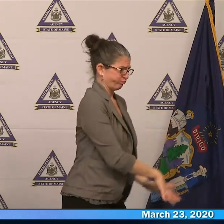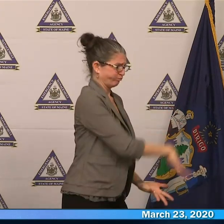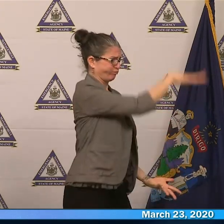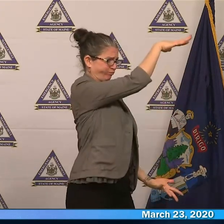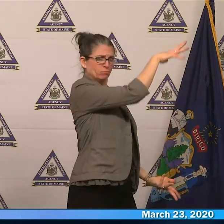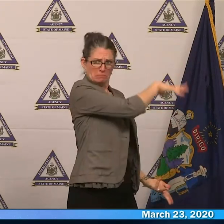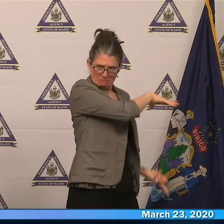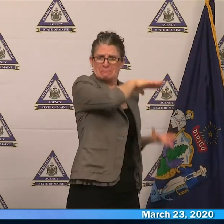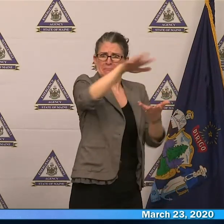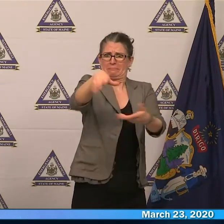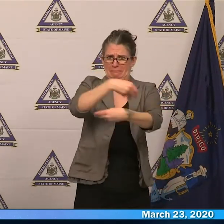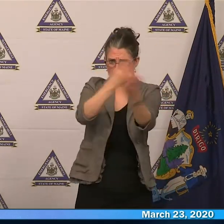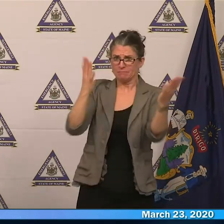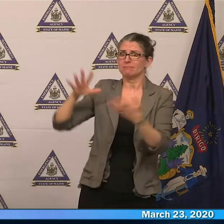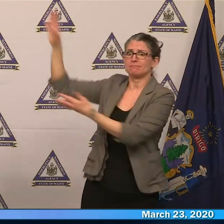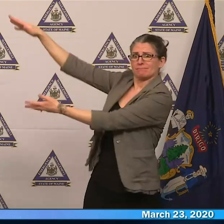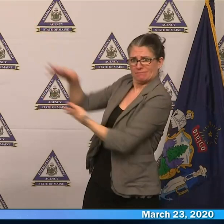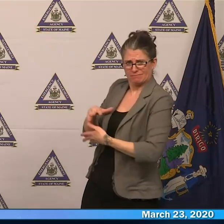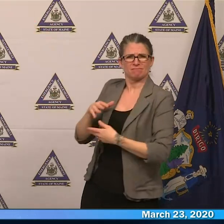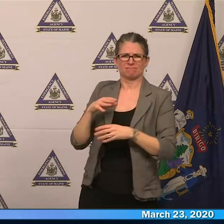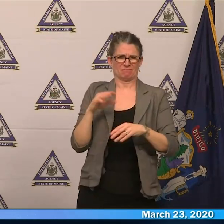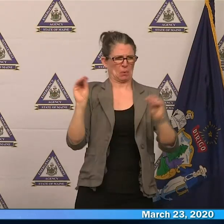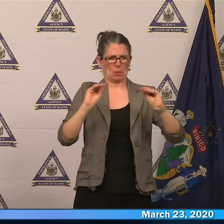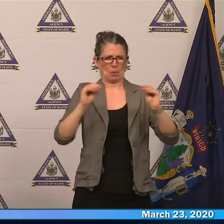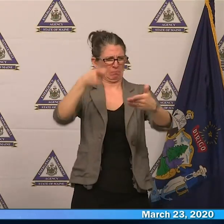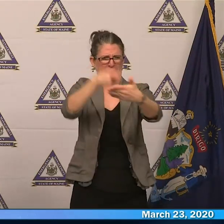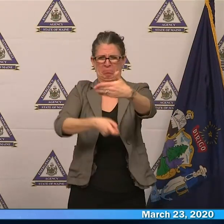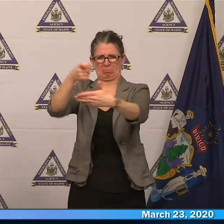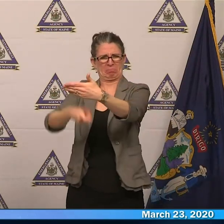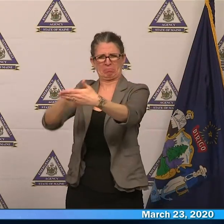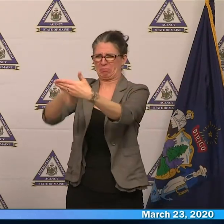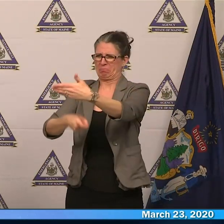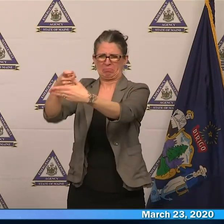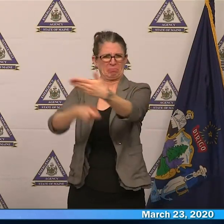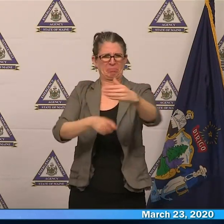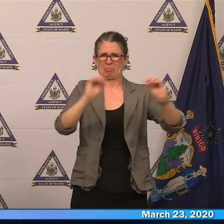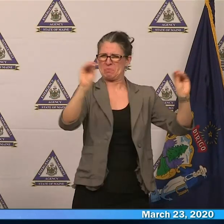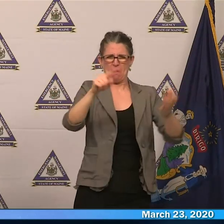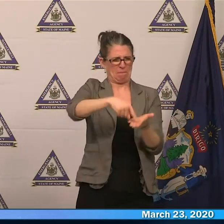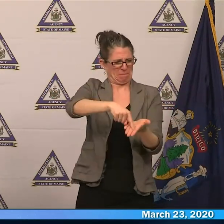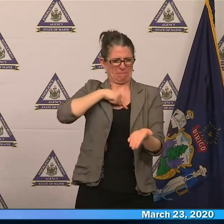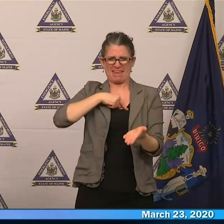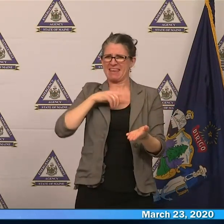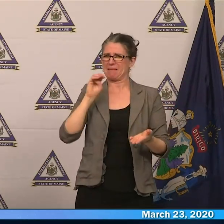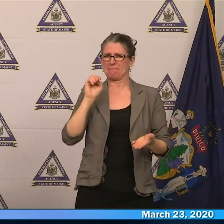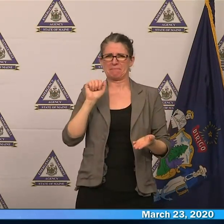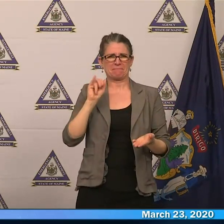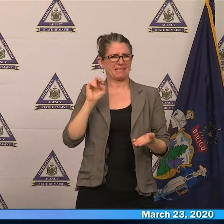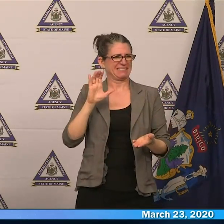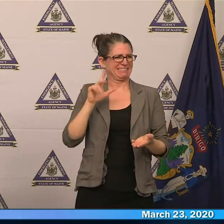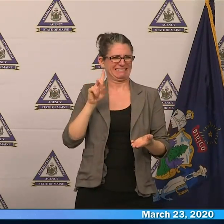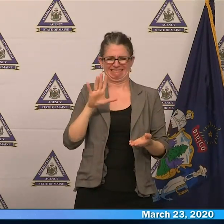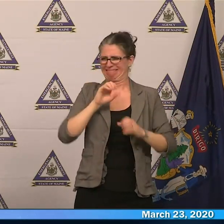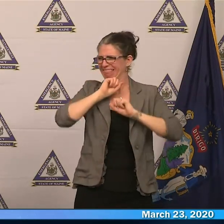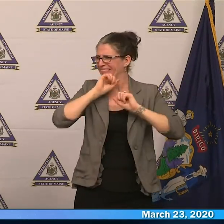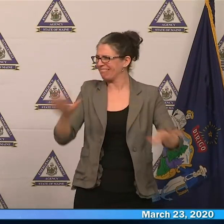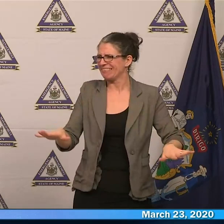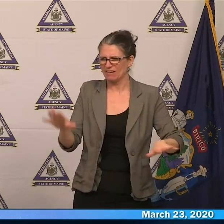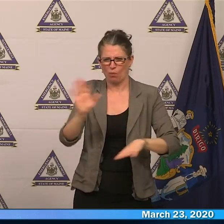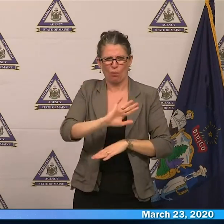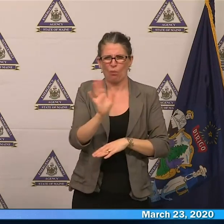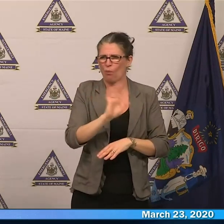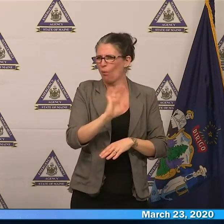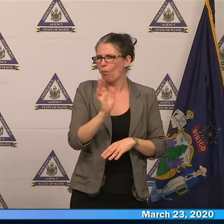a retirement community, a long-term care facility, no one is being charged. The rate of utilization of this